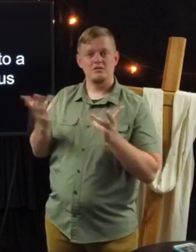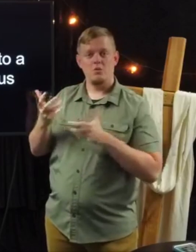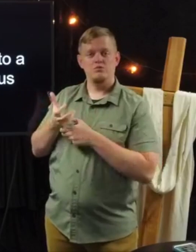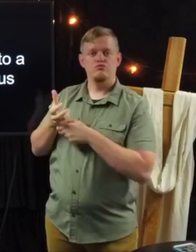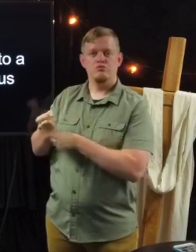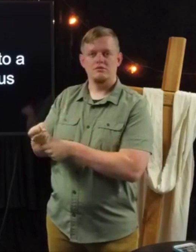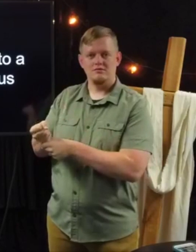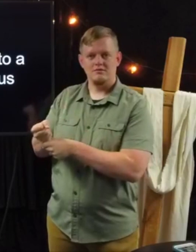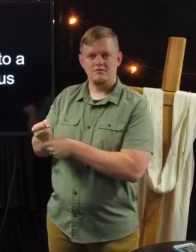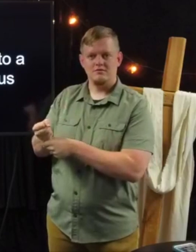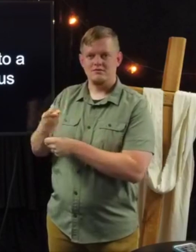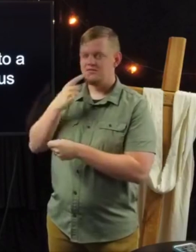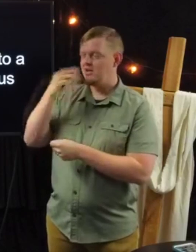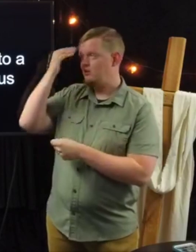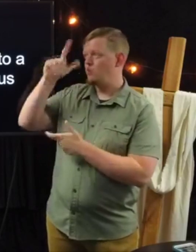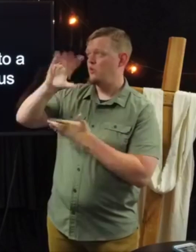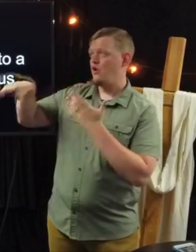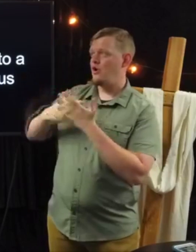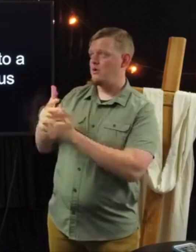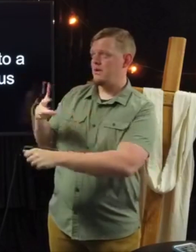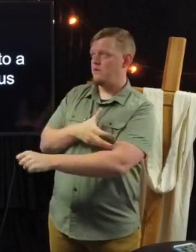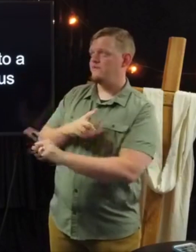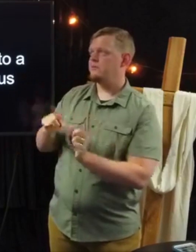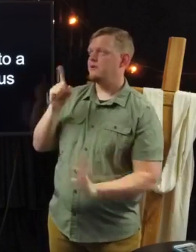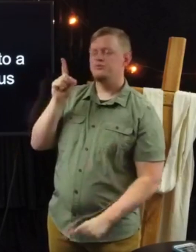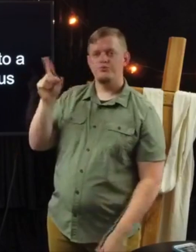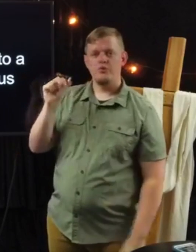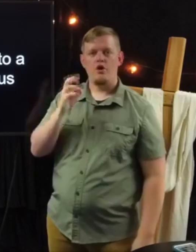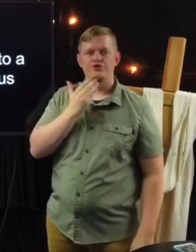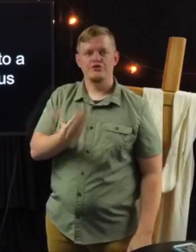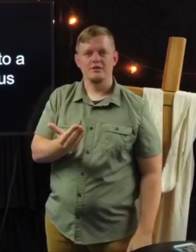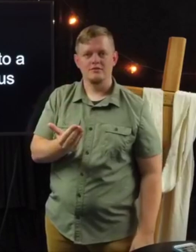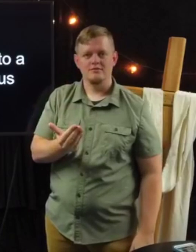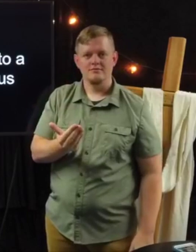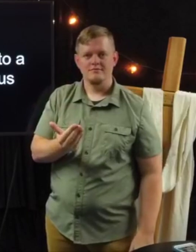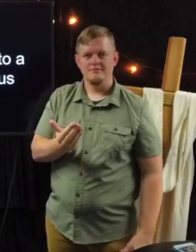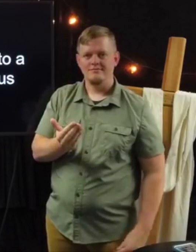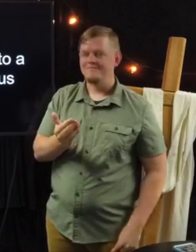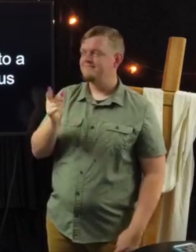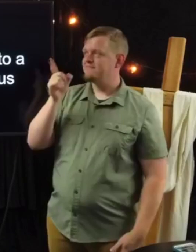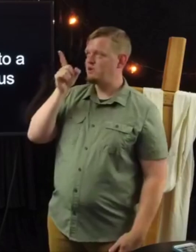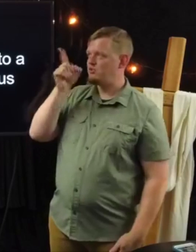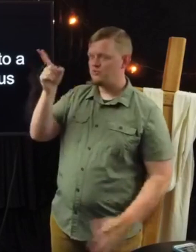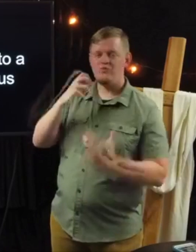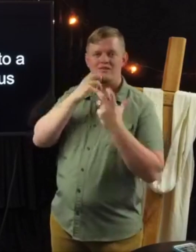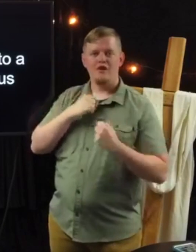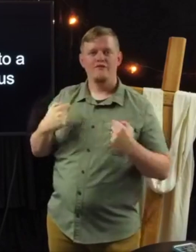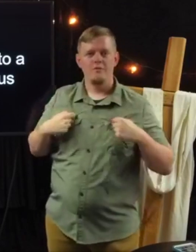with faith? Faith means trust. I know all of your power, and I know you are good. I know that